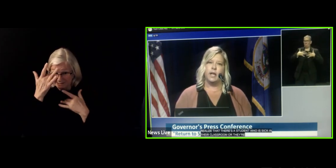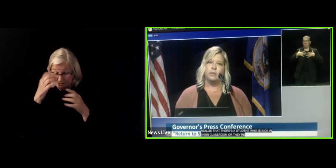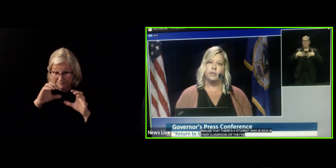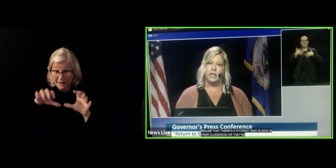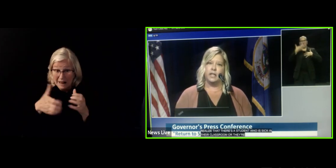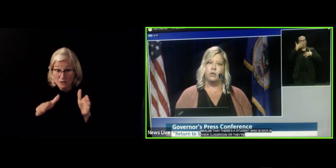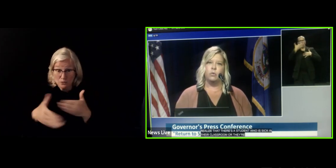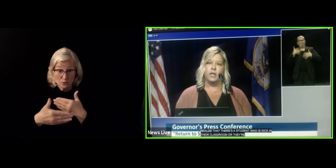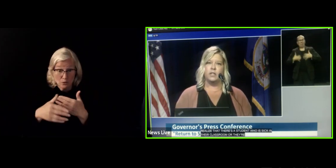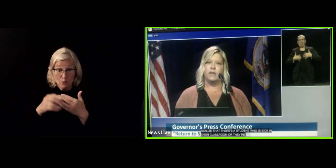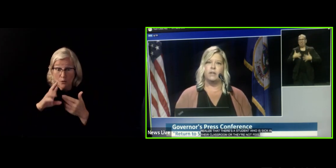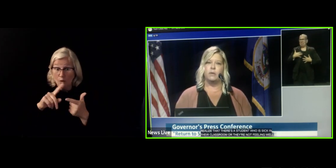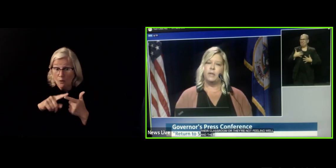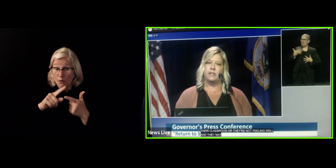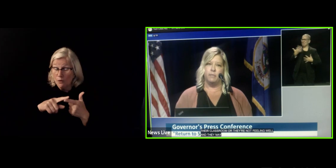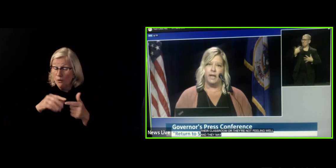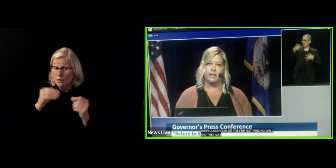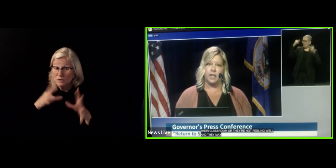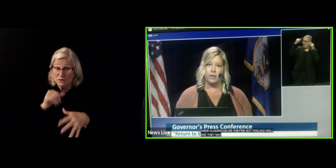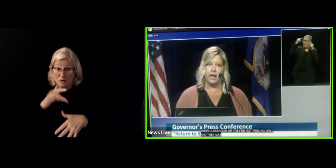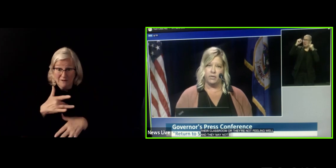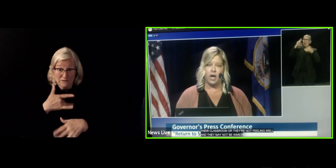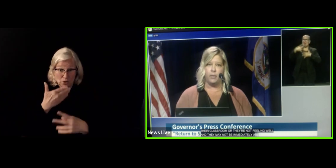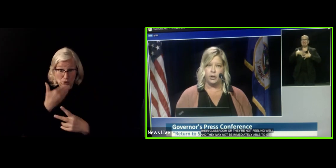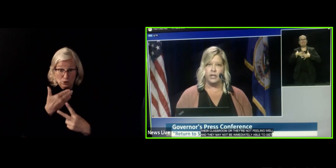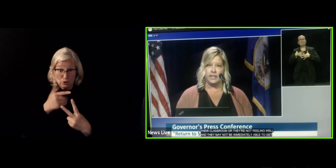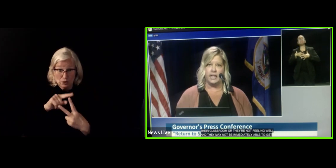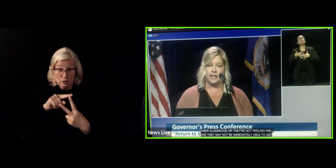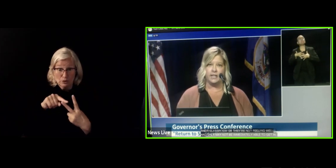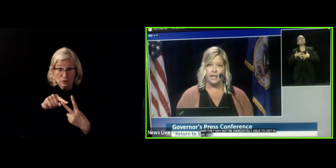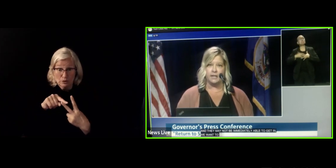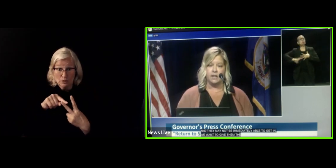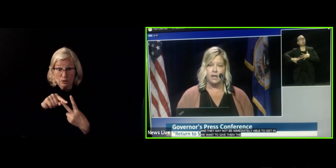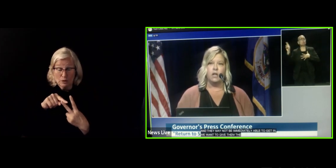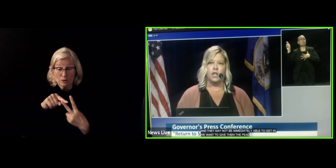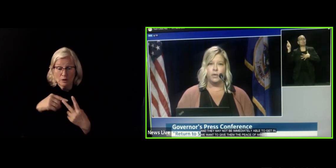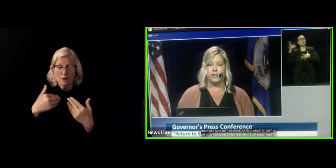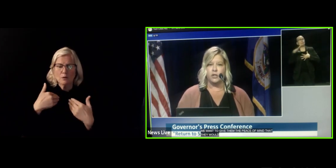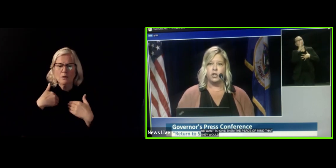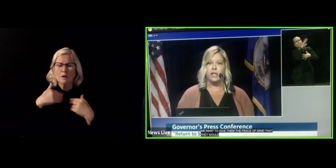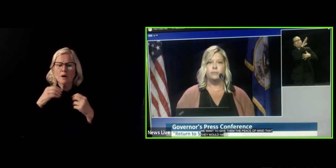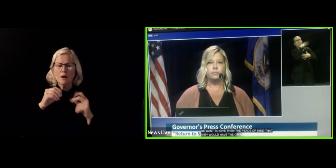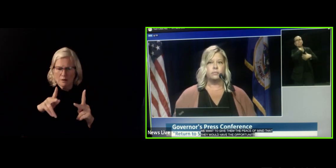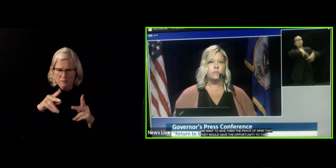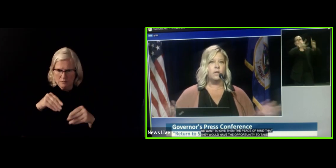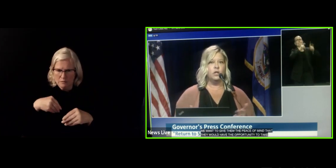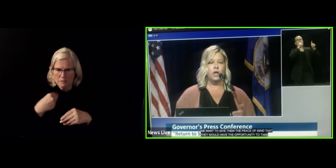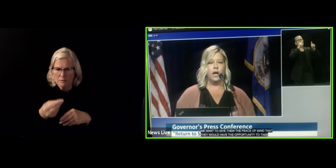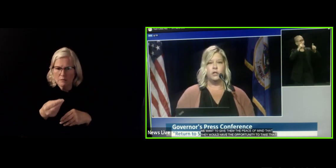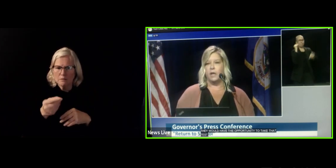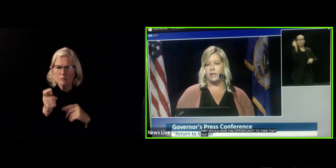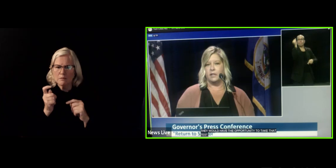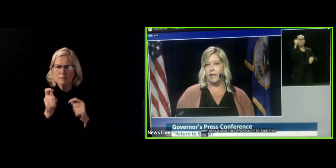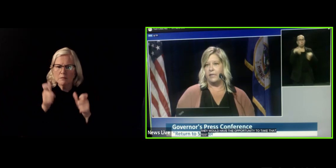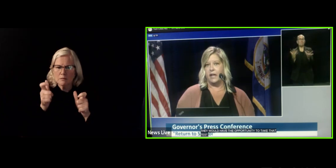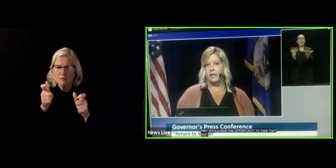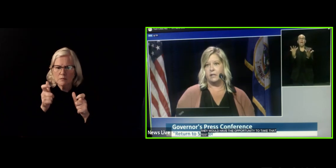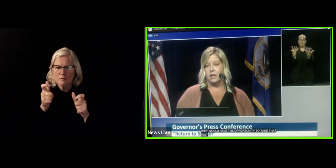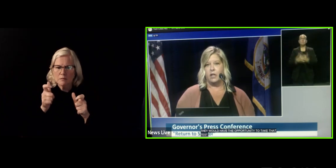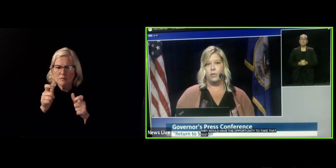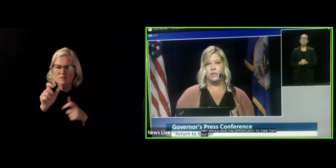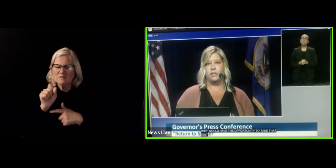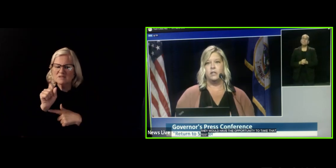immediately able to get in, we got to give them the peace of mind that they would have the opportunity to take that test. They would essentially do a saliva